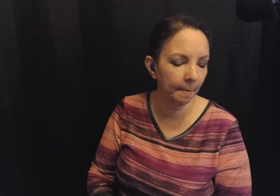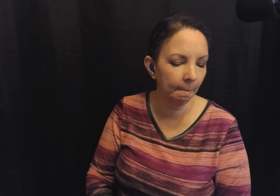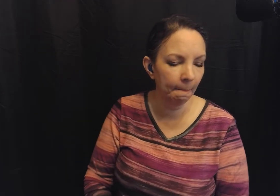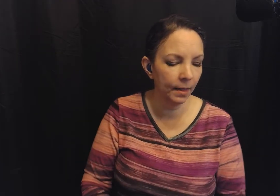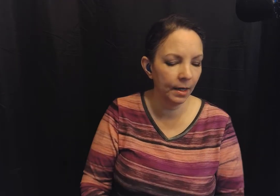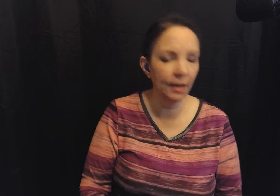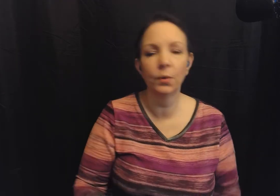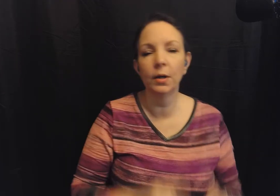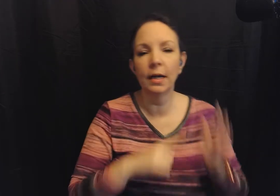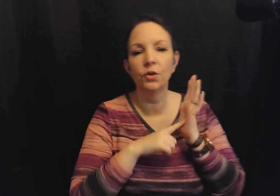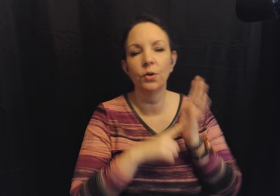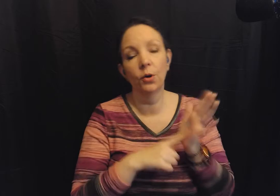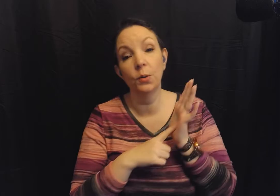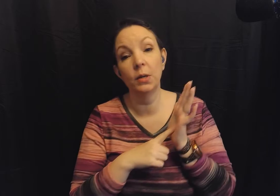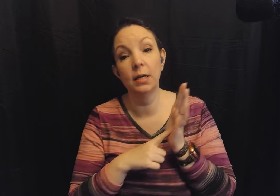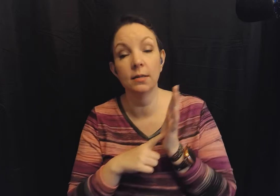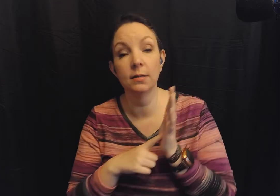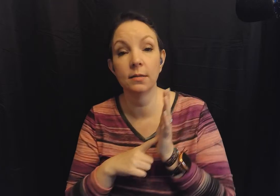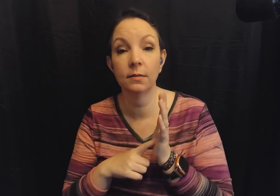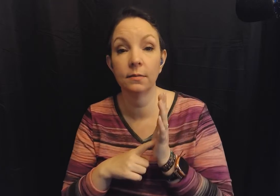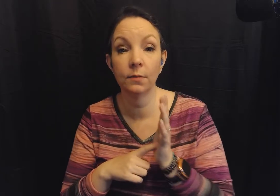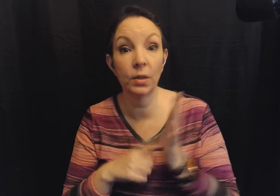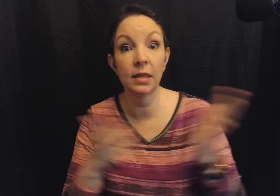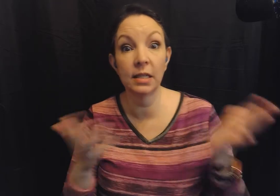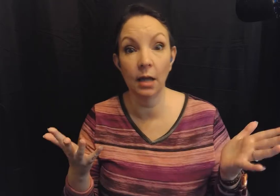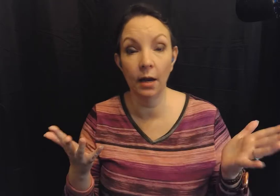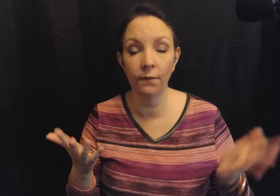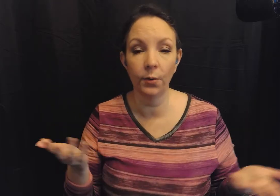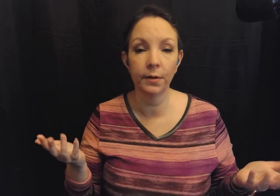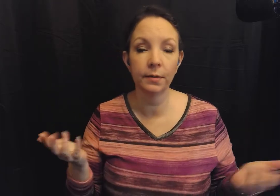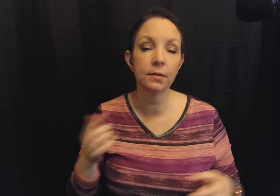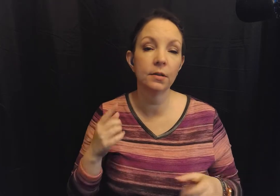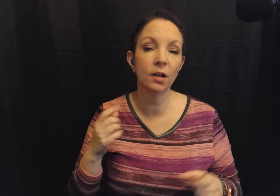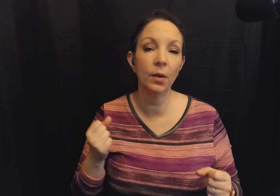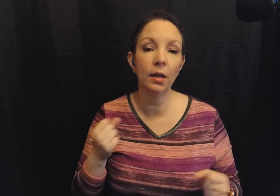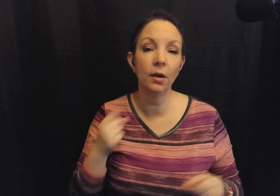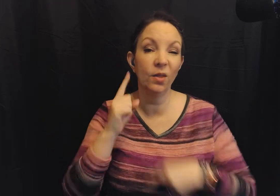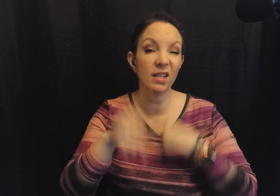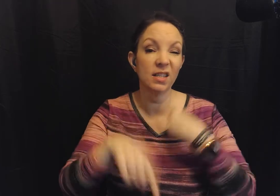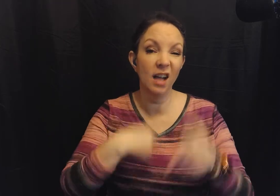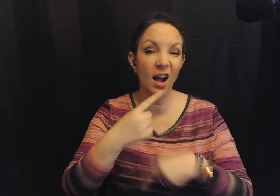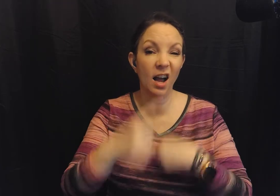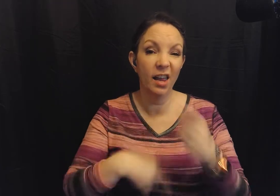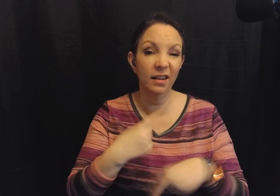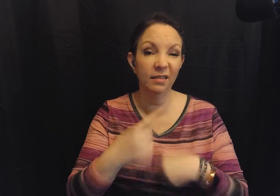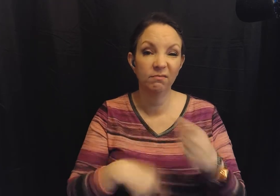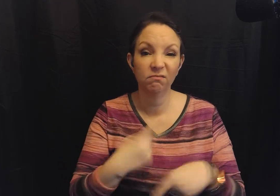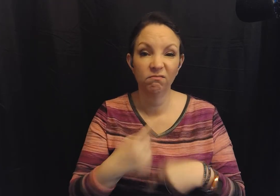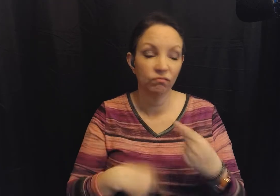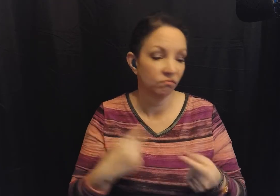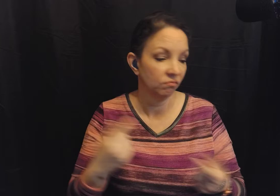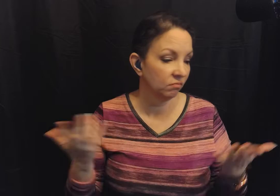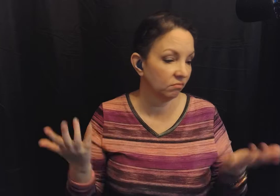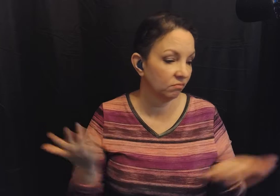The other one I showed is what the sign for. So we go the sign,